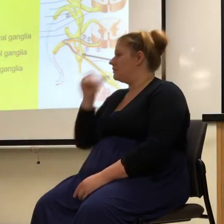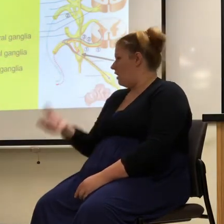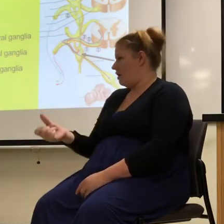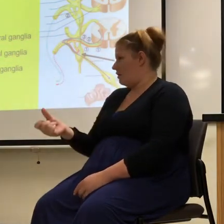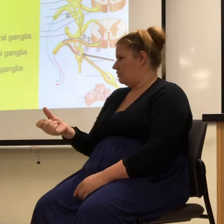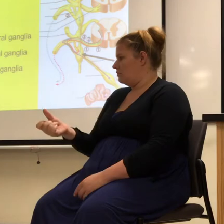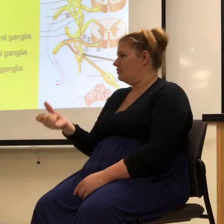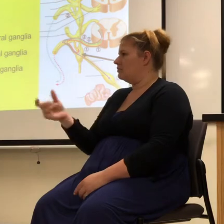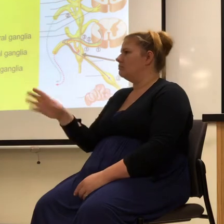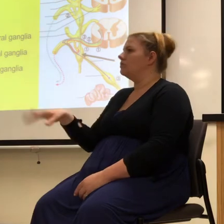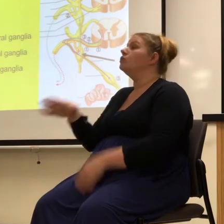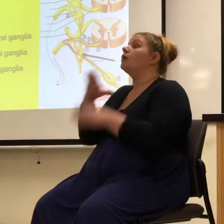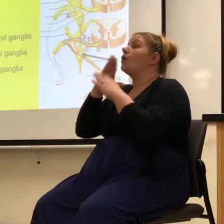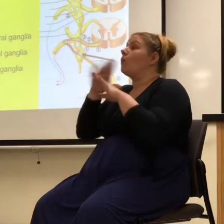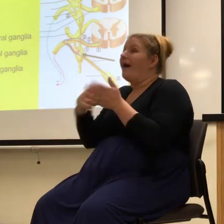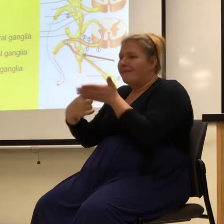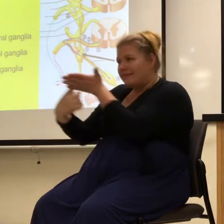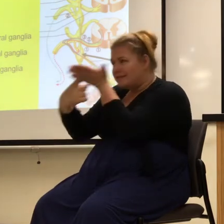quietly